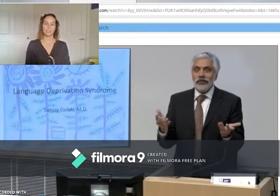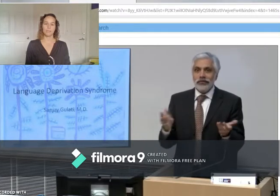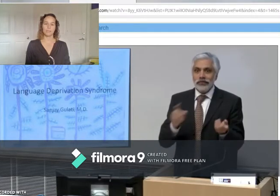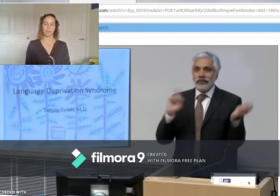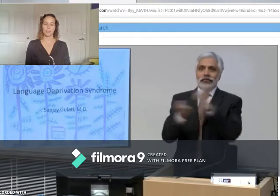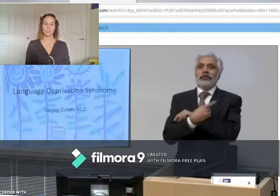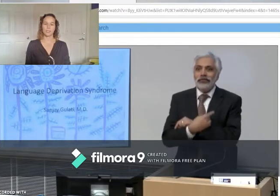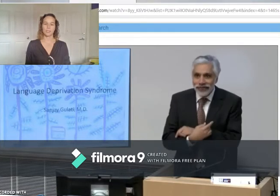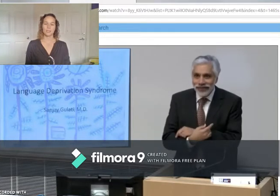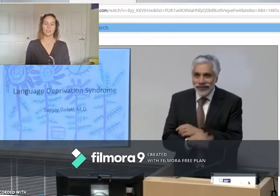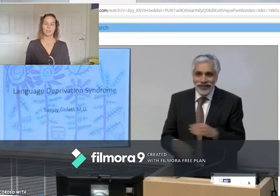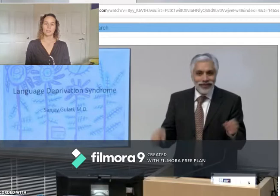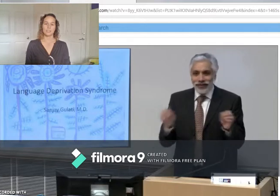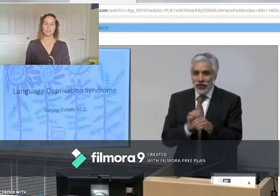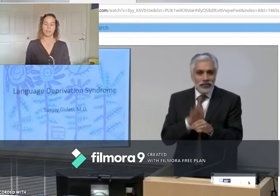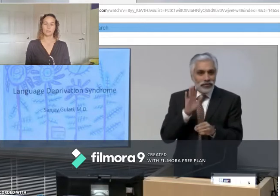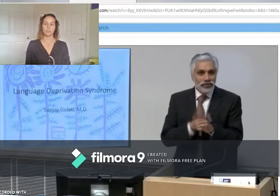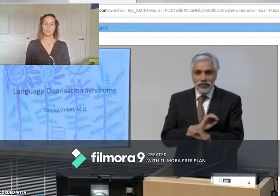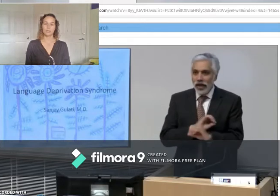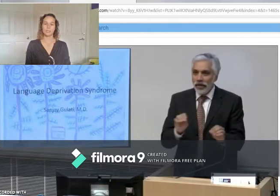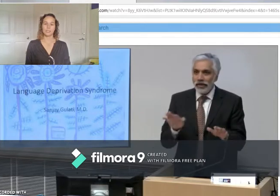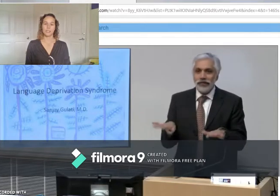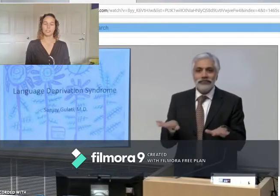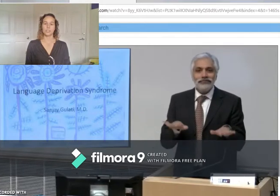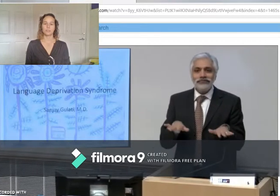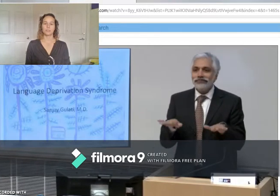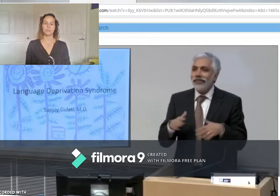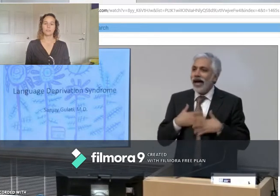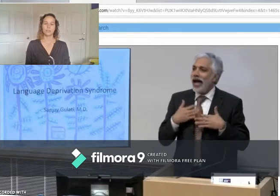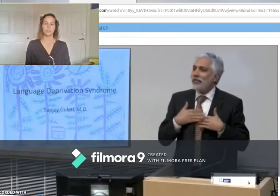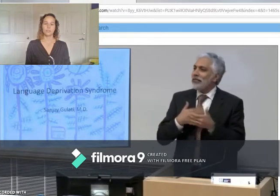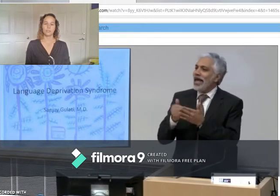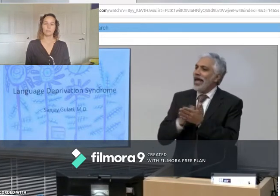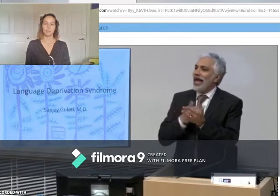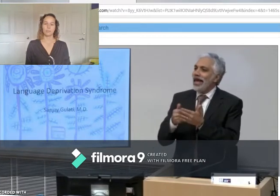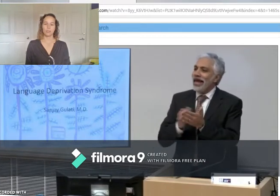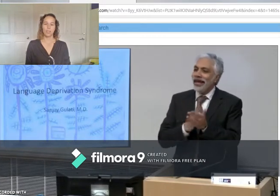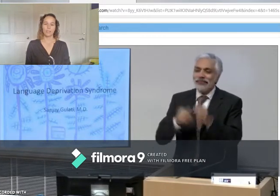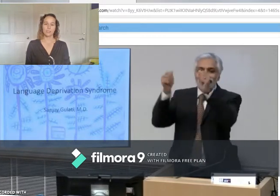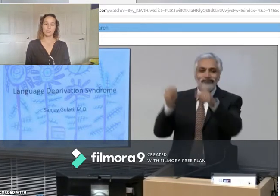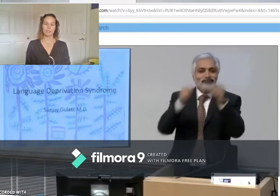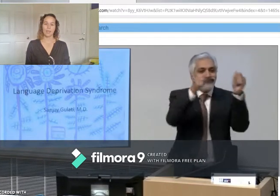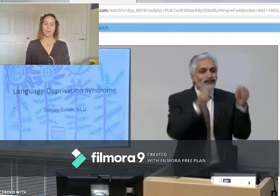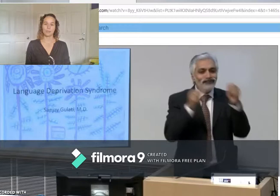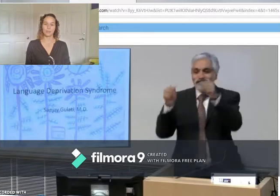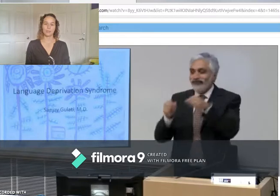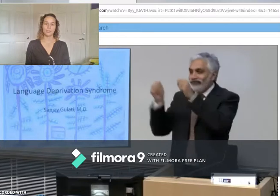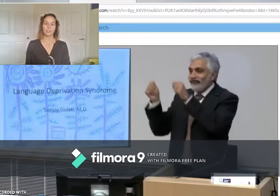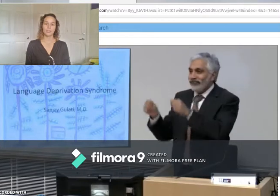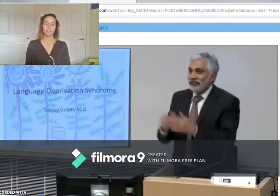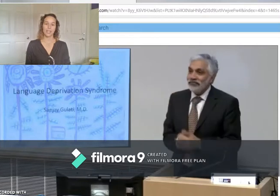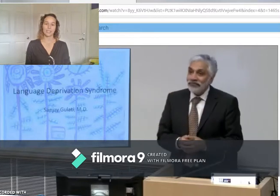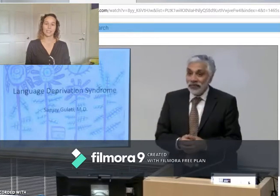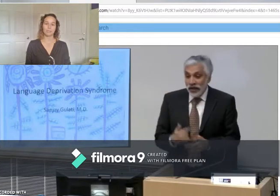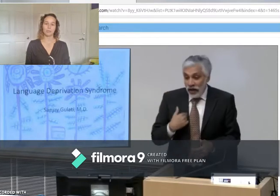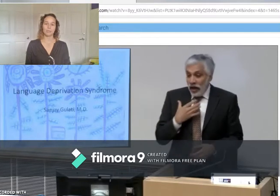moved with the deaf family, a deaf household completely changed her. She became relaxed, happier.